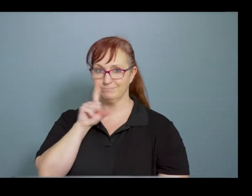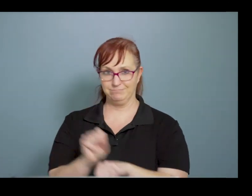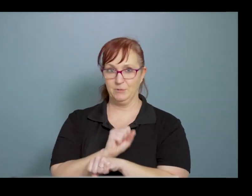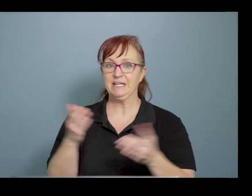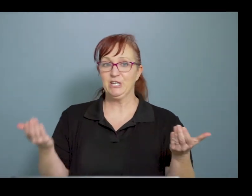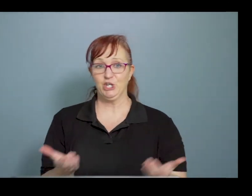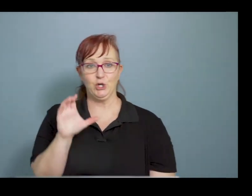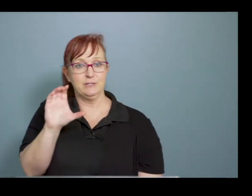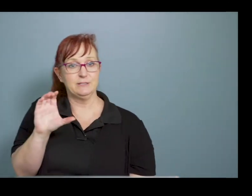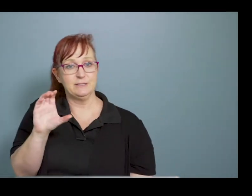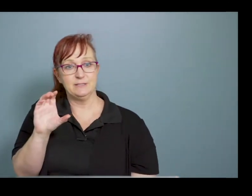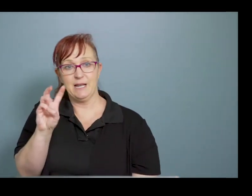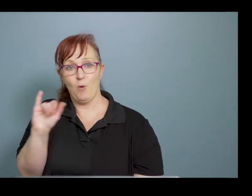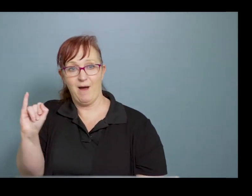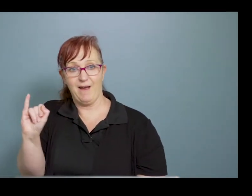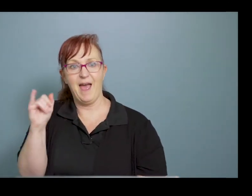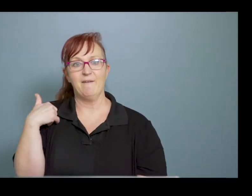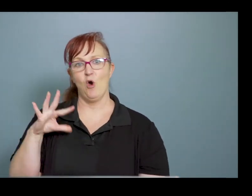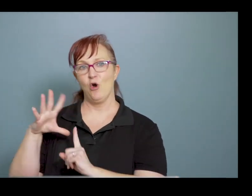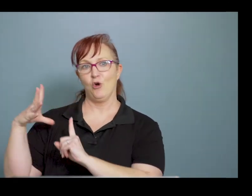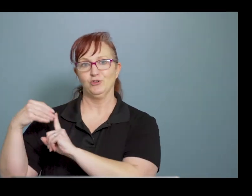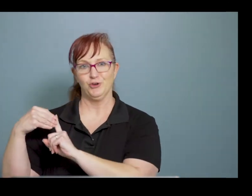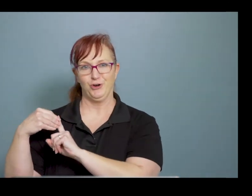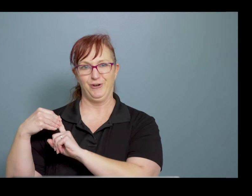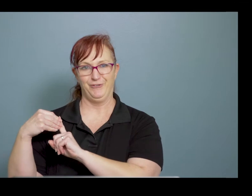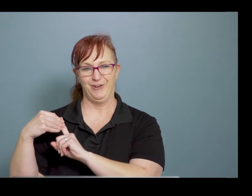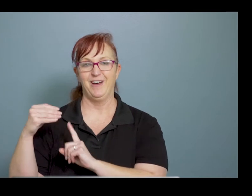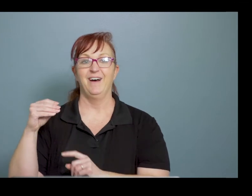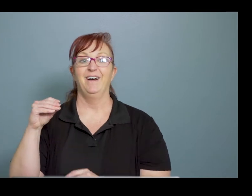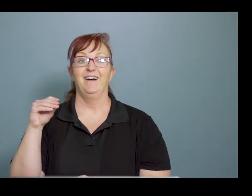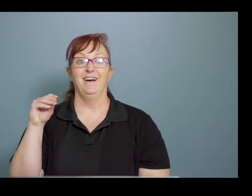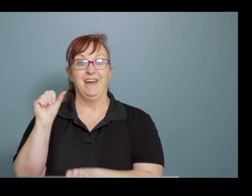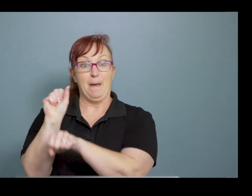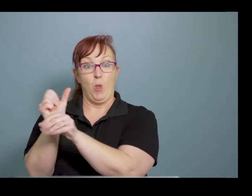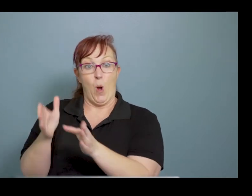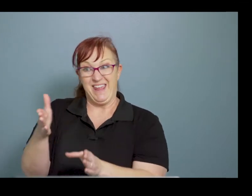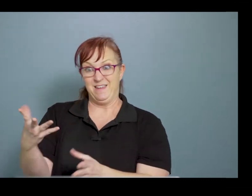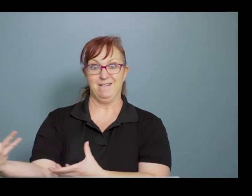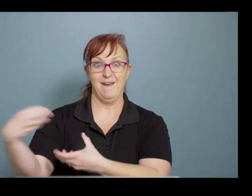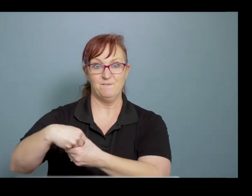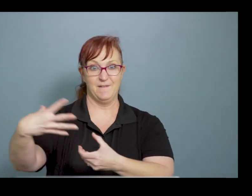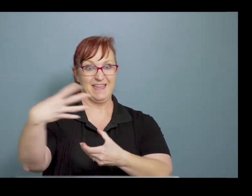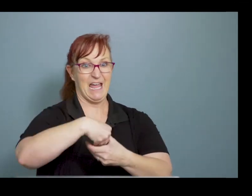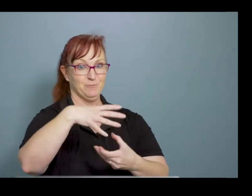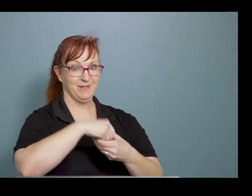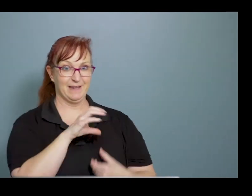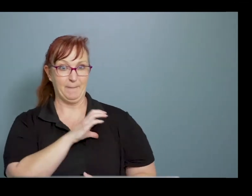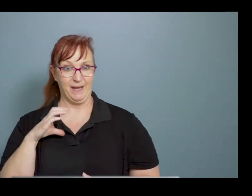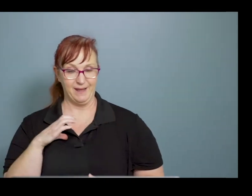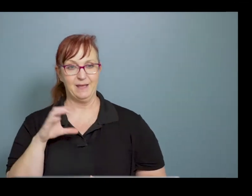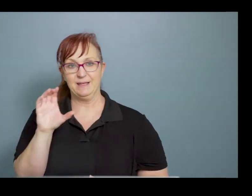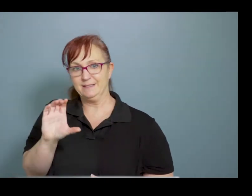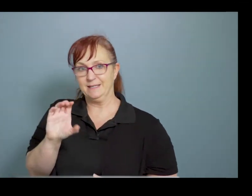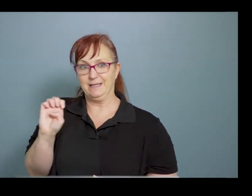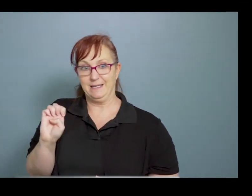been undertaking, and what a great effort there. We have a series of these 21-day challenges, and as mentioned, the